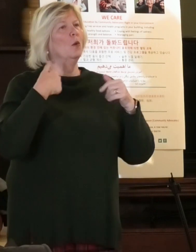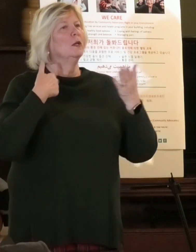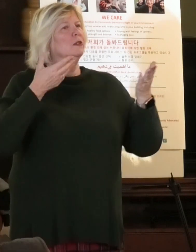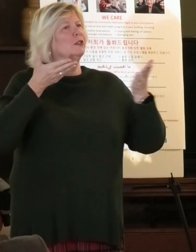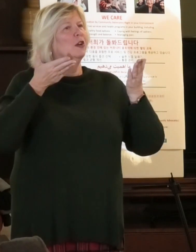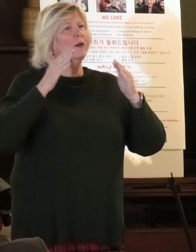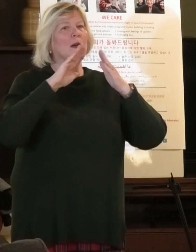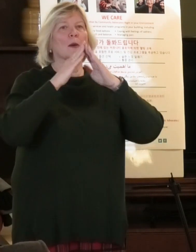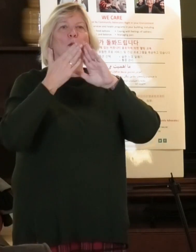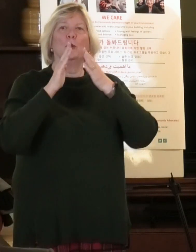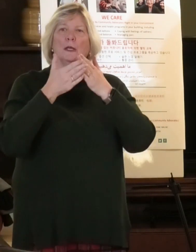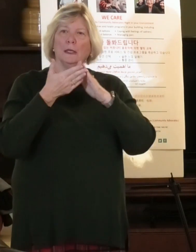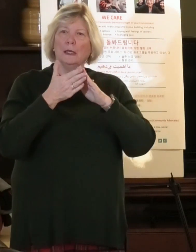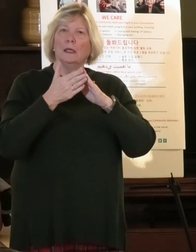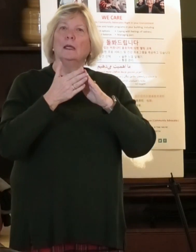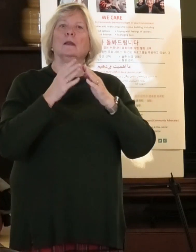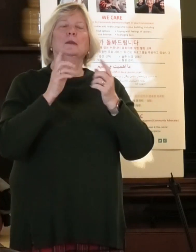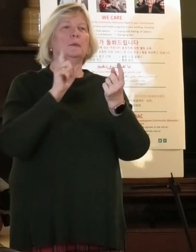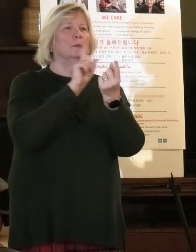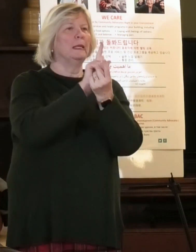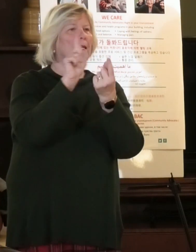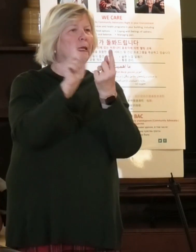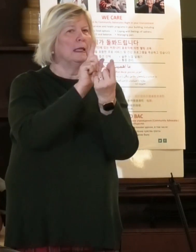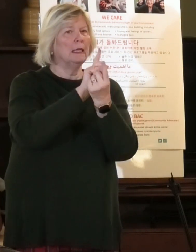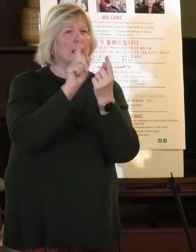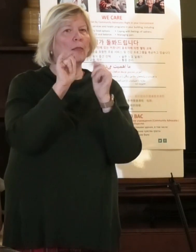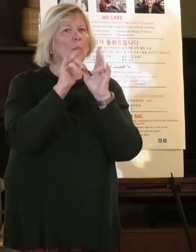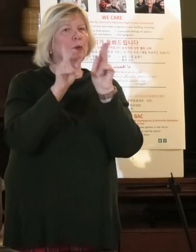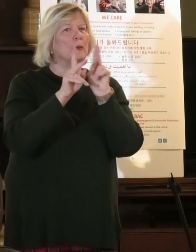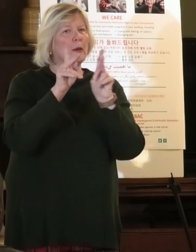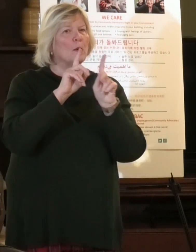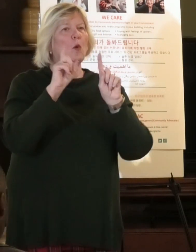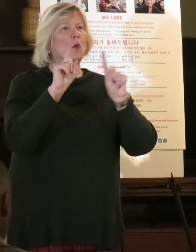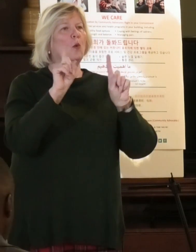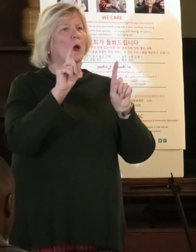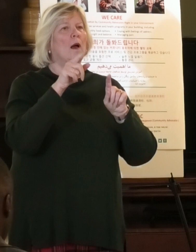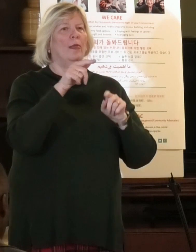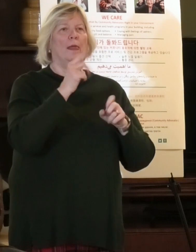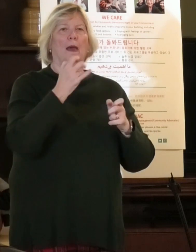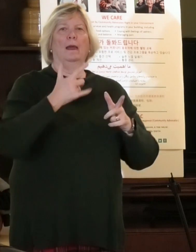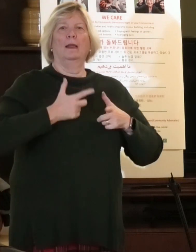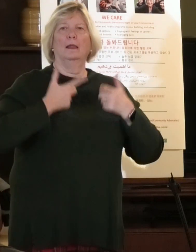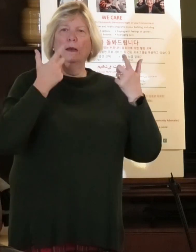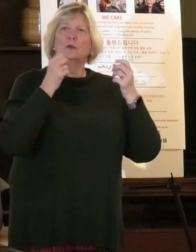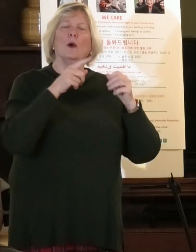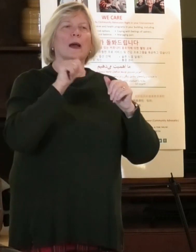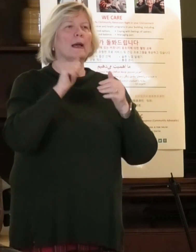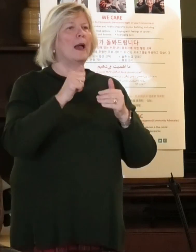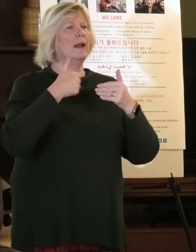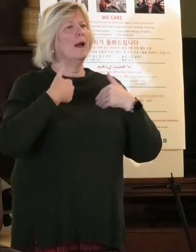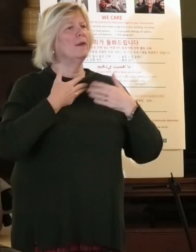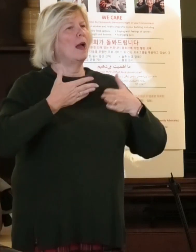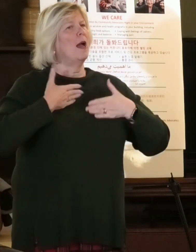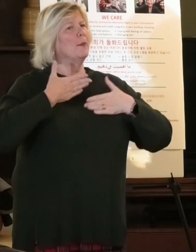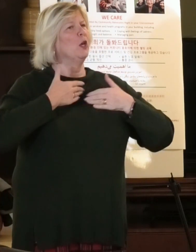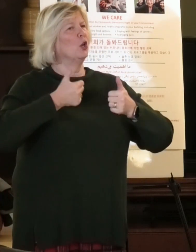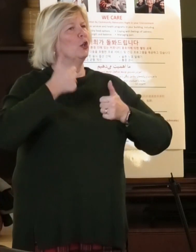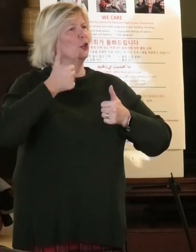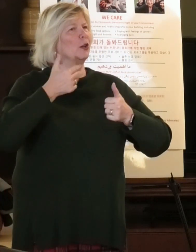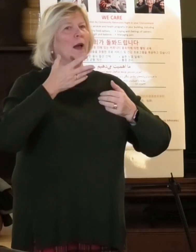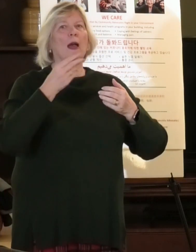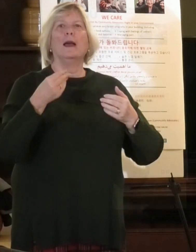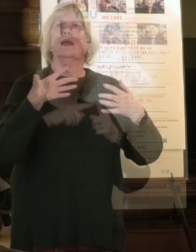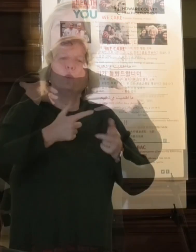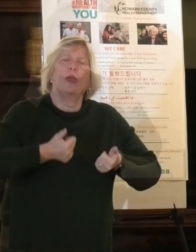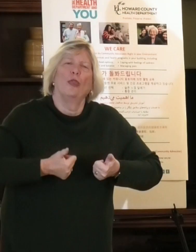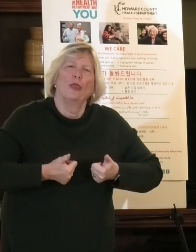community, meeting them where they are so that they can lead healthier and happier lives and do the things that they